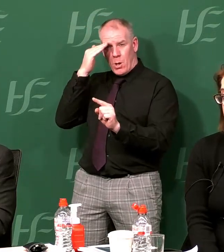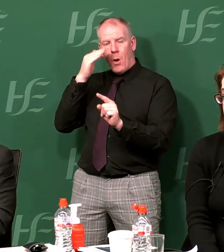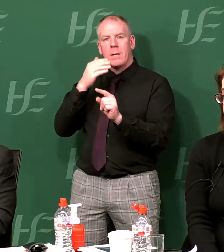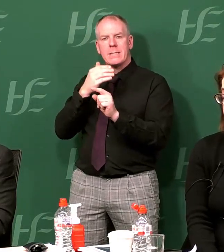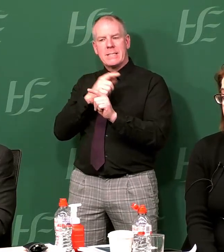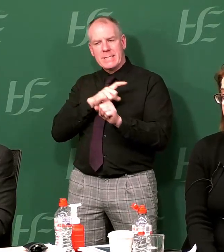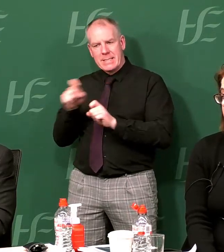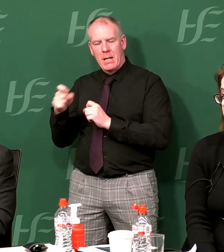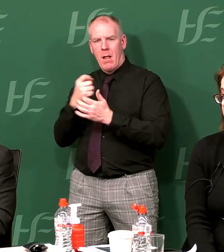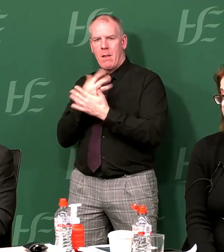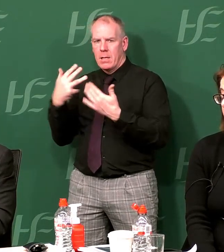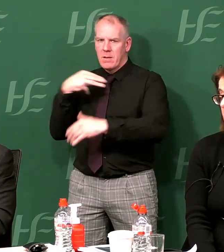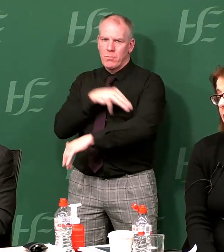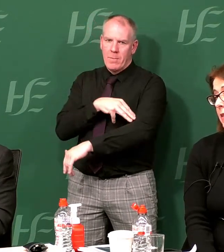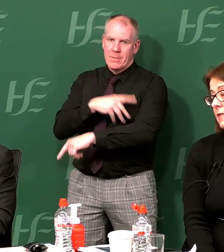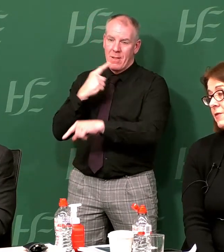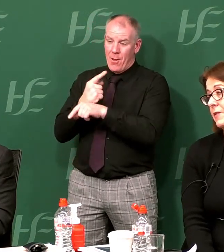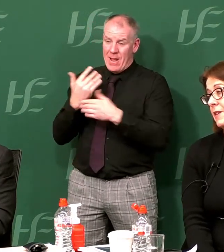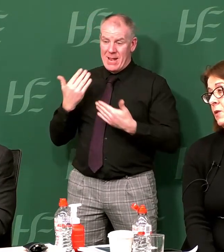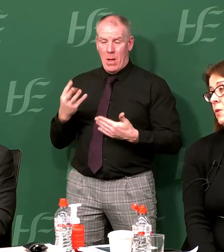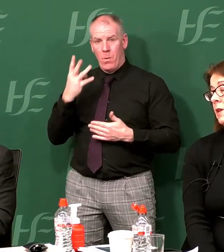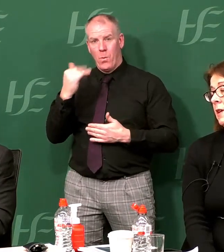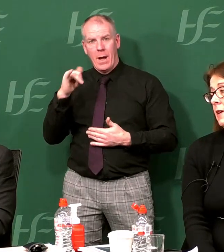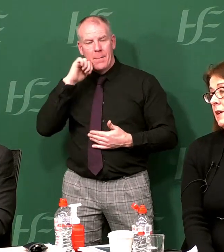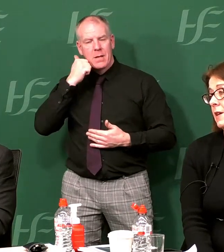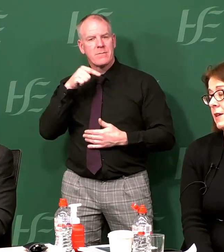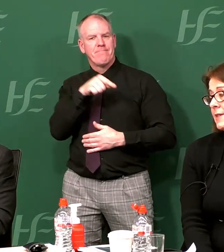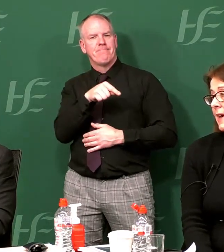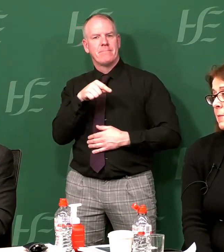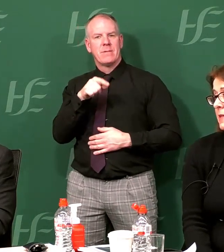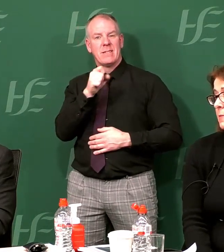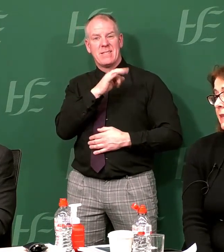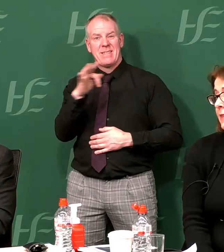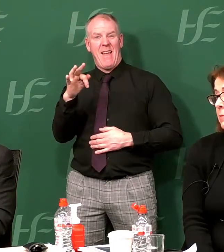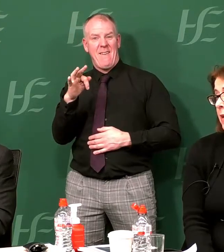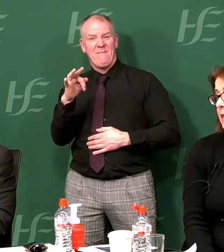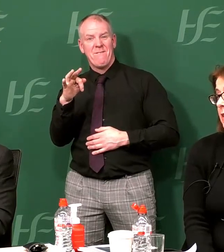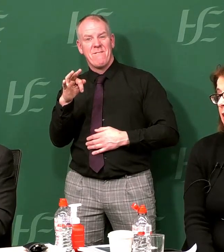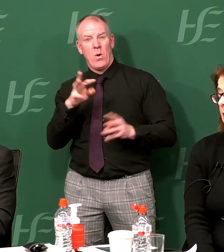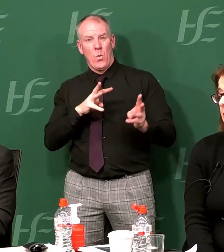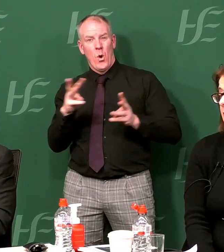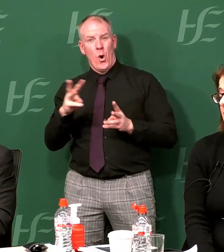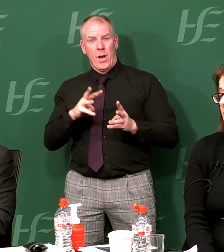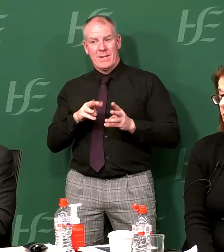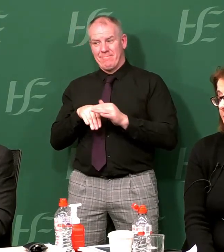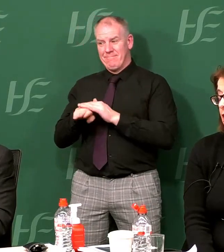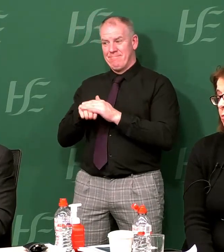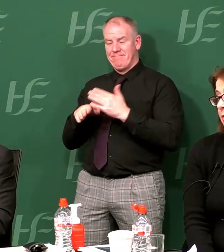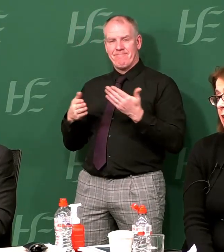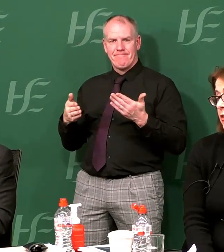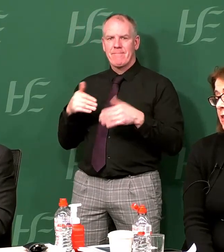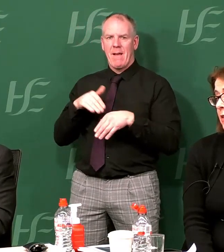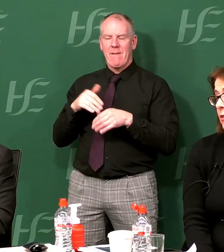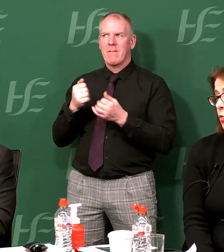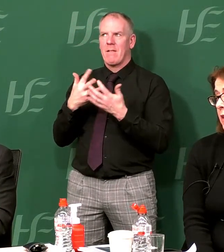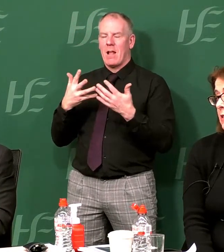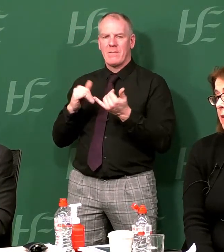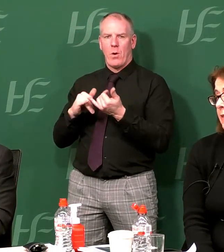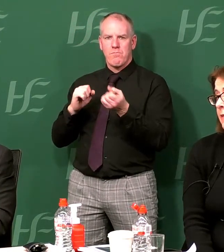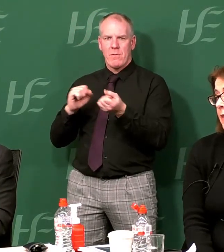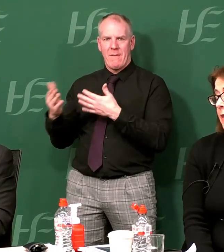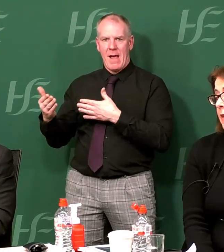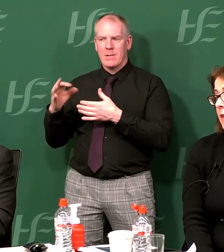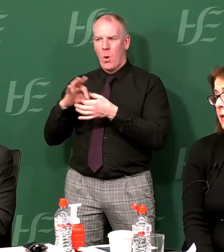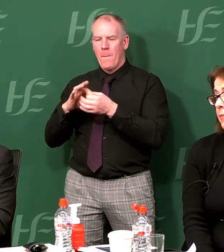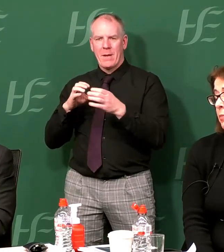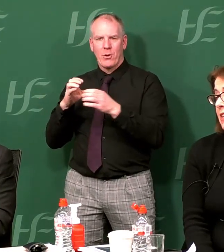significant challenges now because of the whole absence piece impacting on a range of providers now in the home care